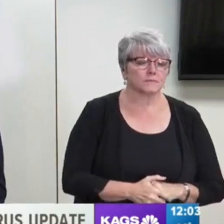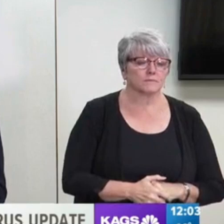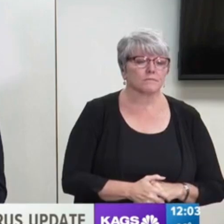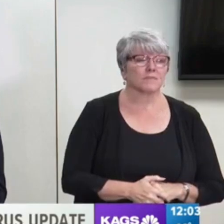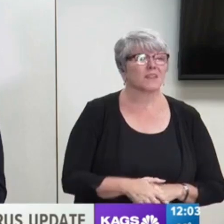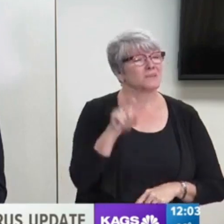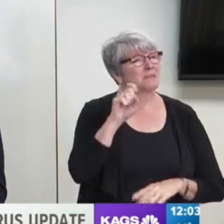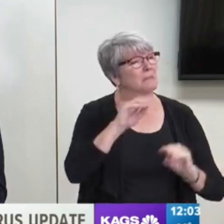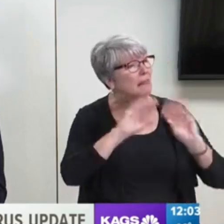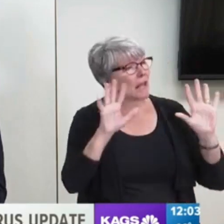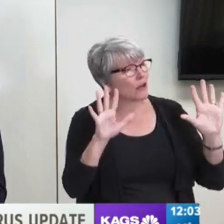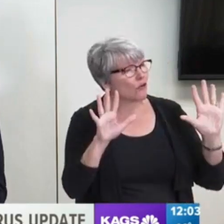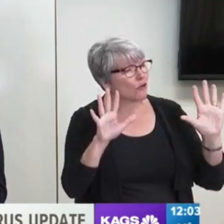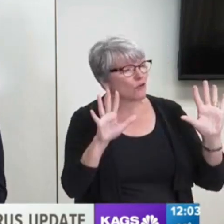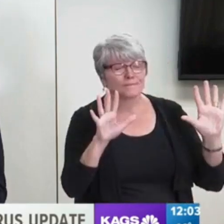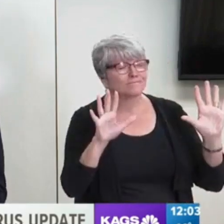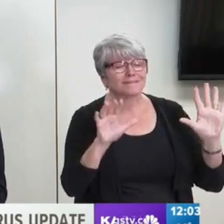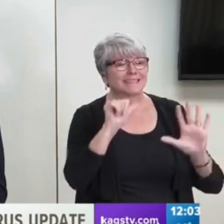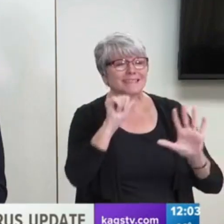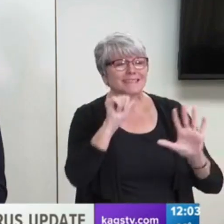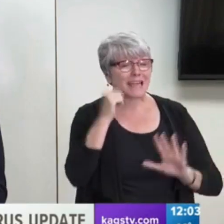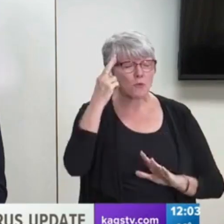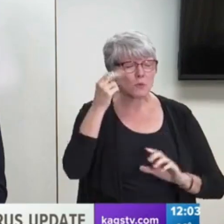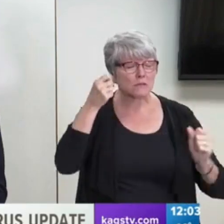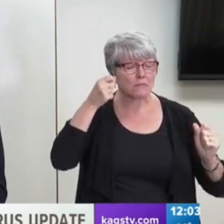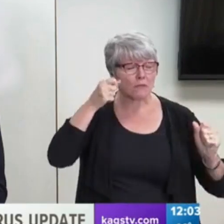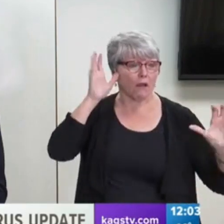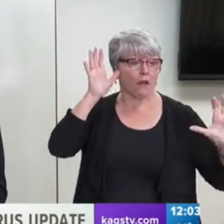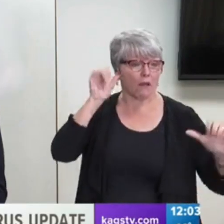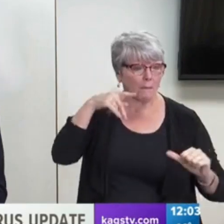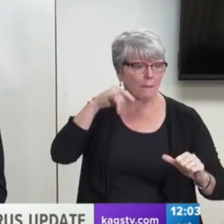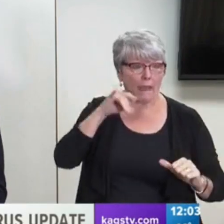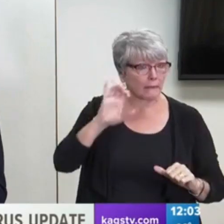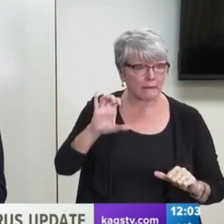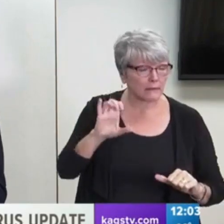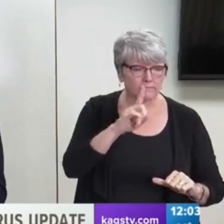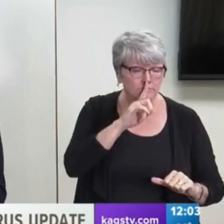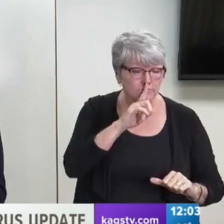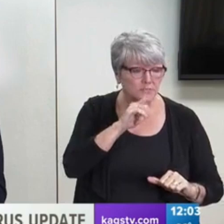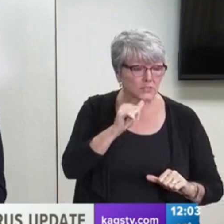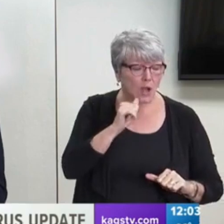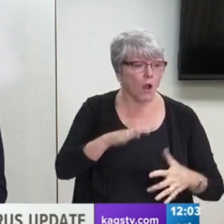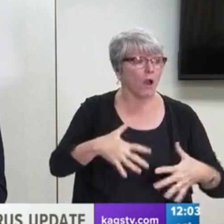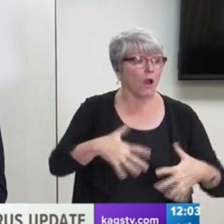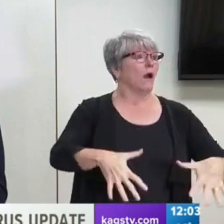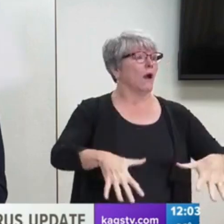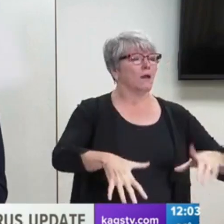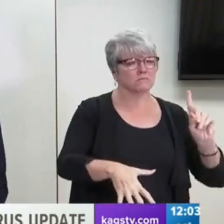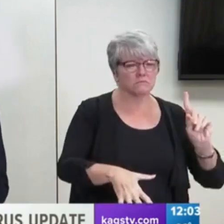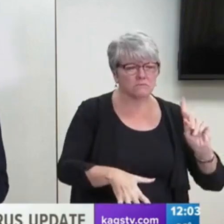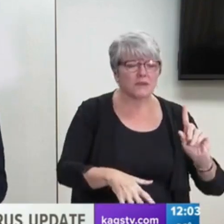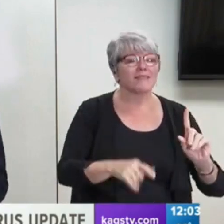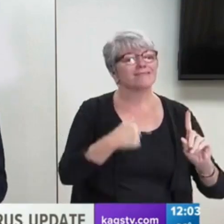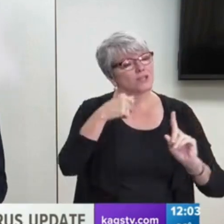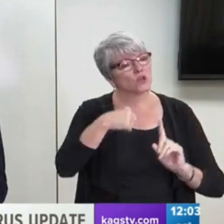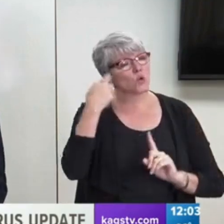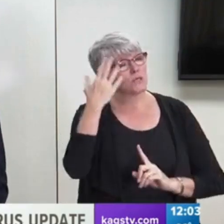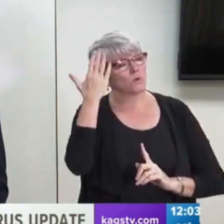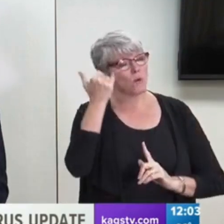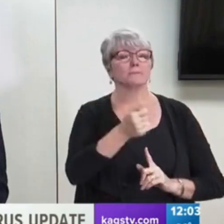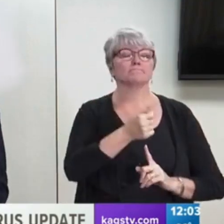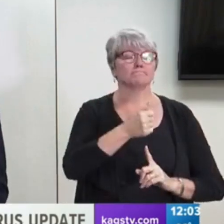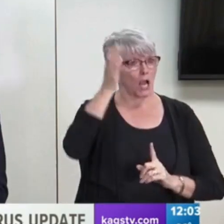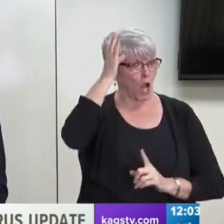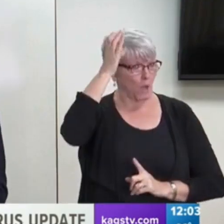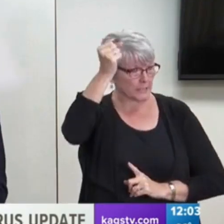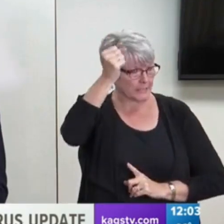We need to be clear that this is not reason for panic. This is not a reason for anxiety. This is a reason to act with